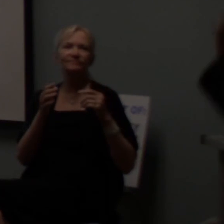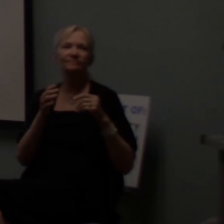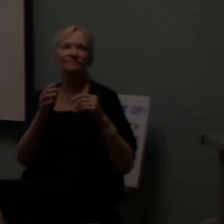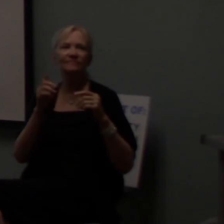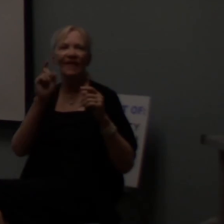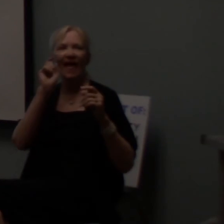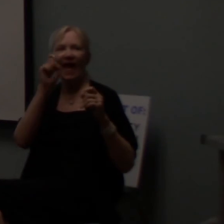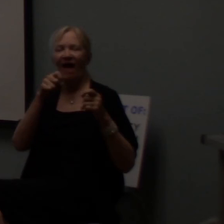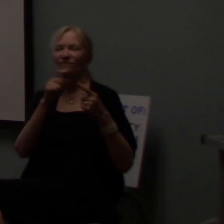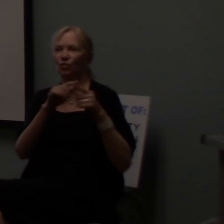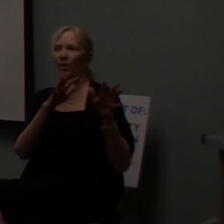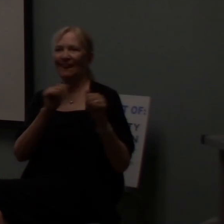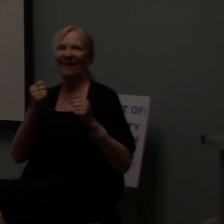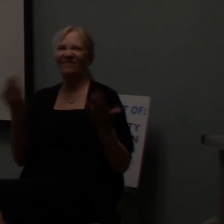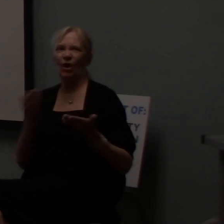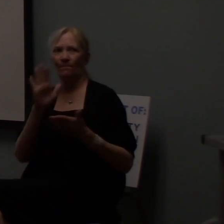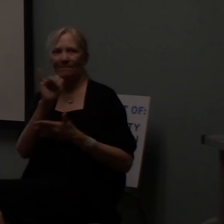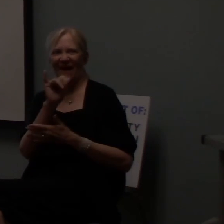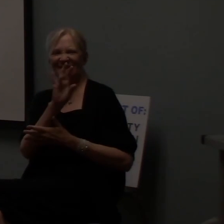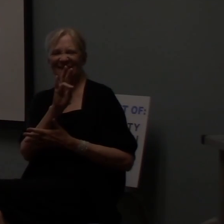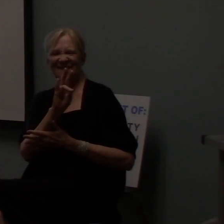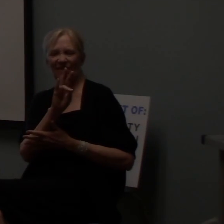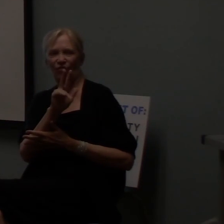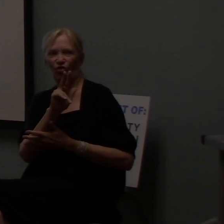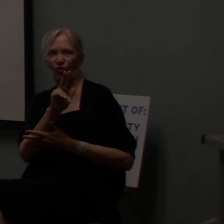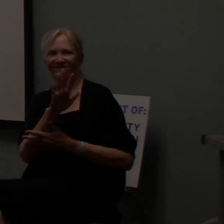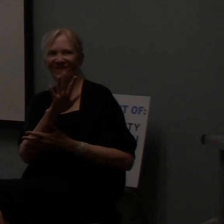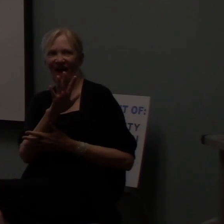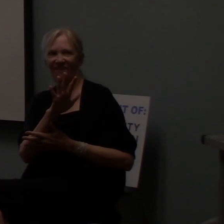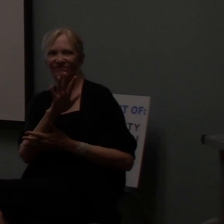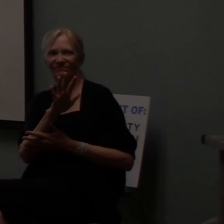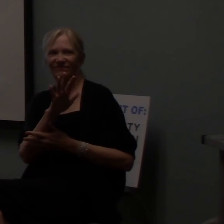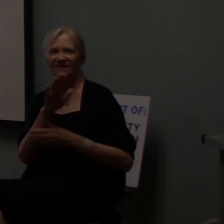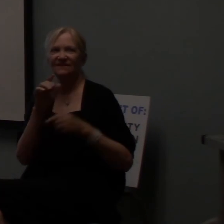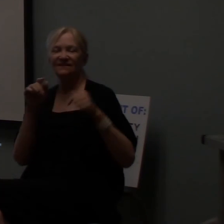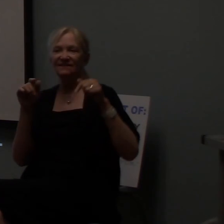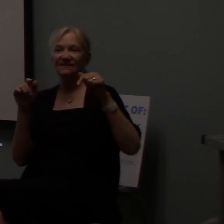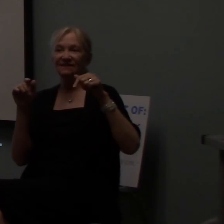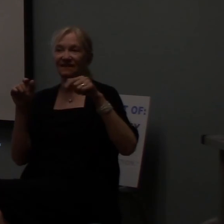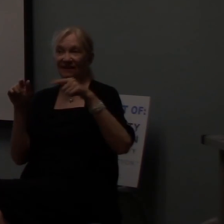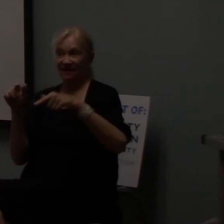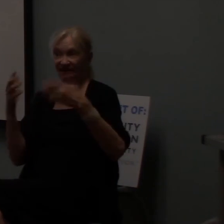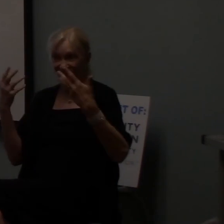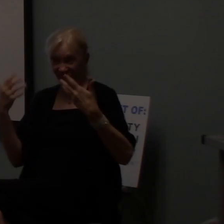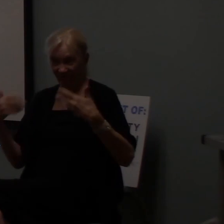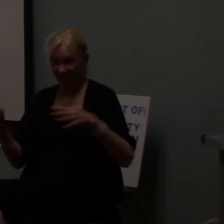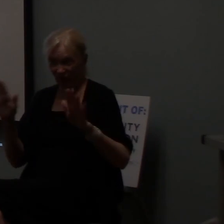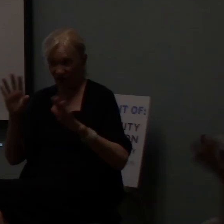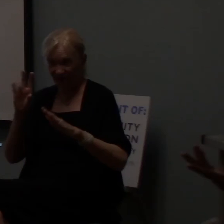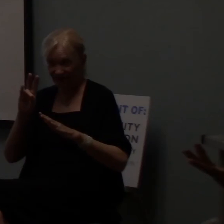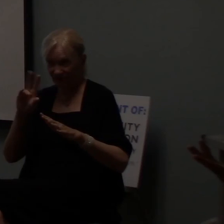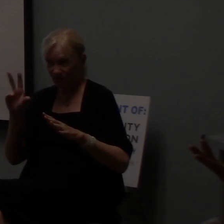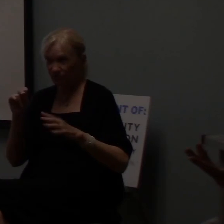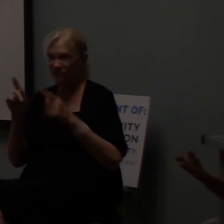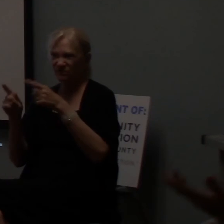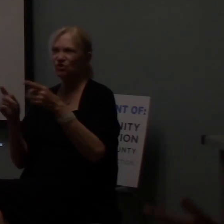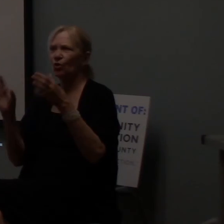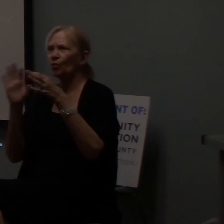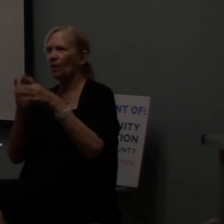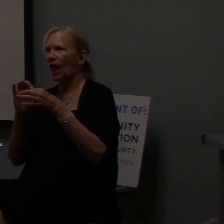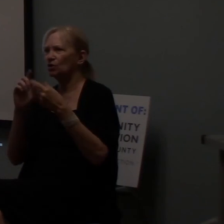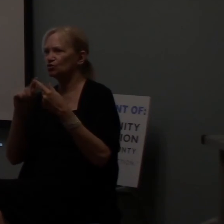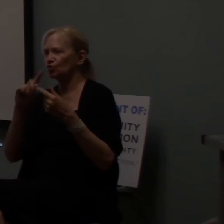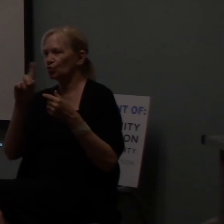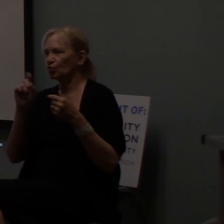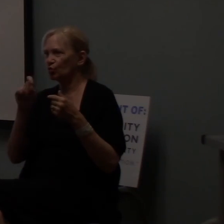so, yeah, so let's do those slides that you were talking Super. about. If I could just- Because it relates to the questions. It relates to the questions that are